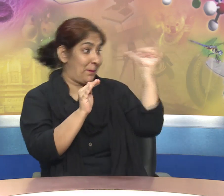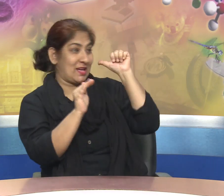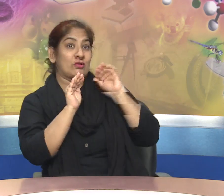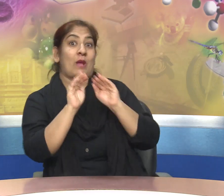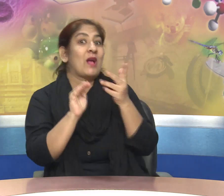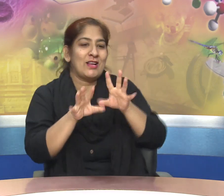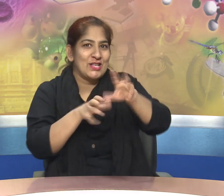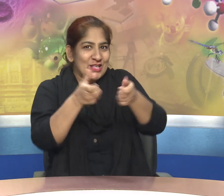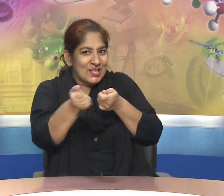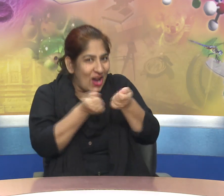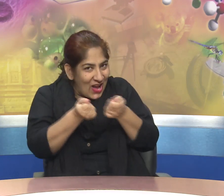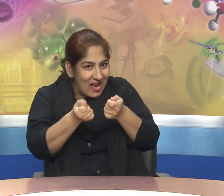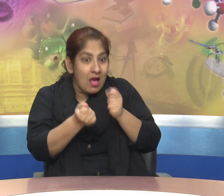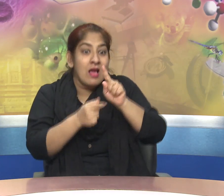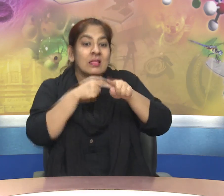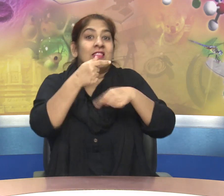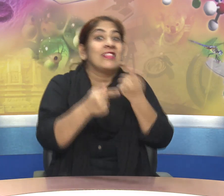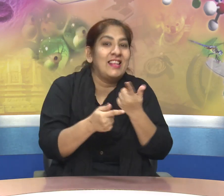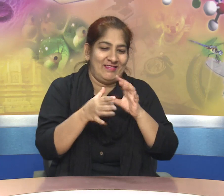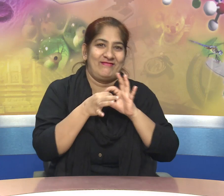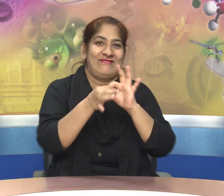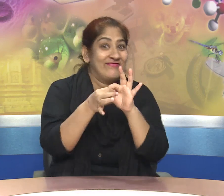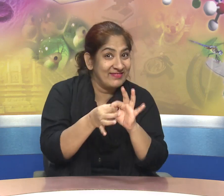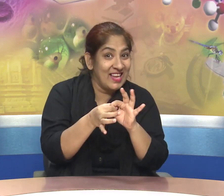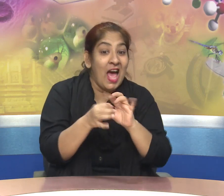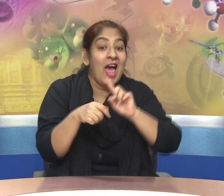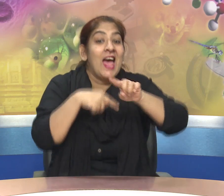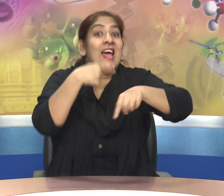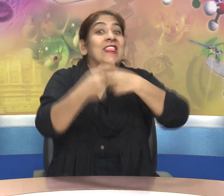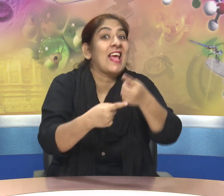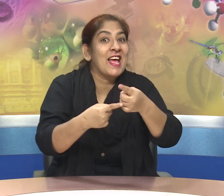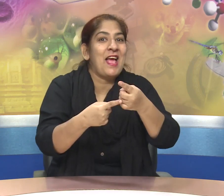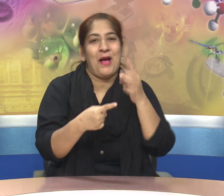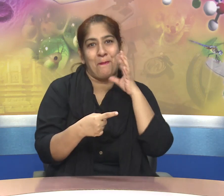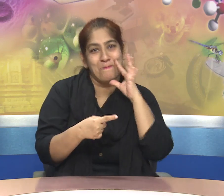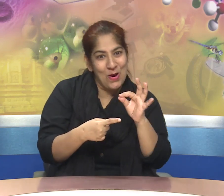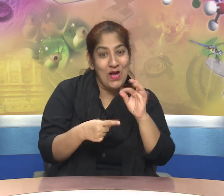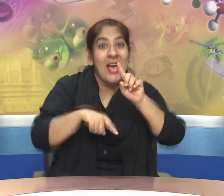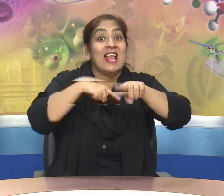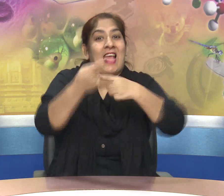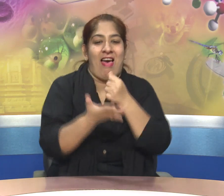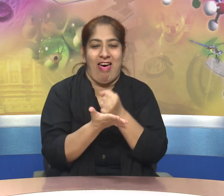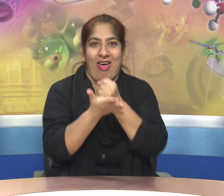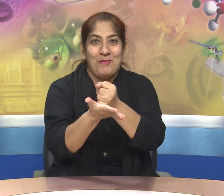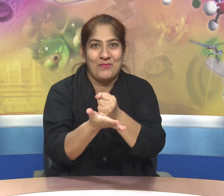steps. What did you do earlier and what are you doing now? So similarly, there are some steps